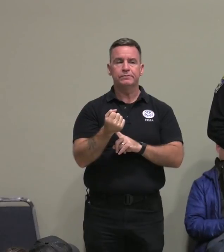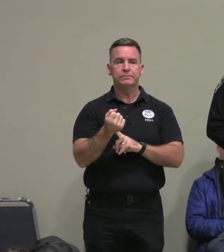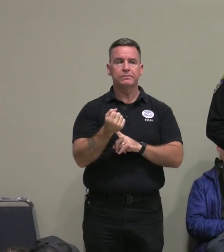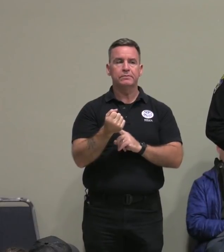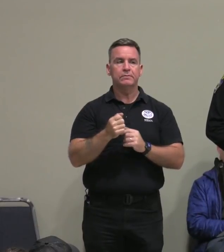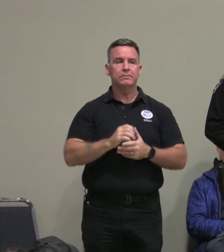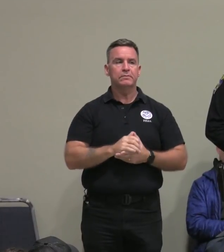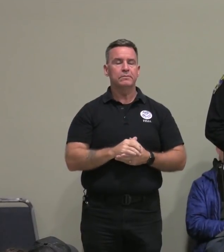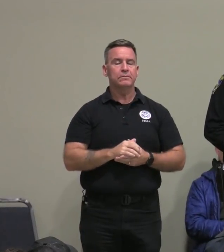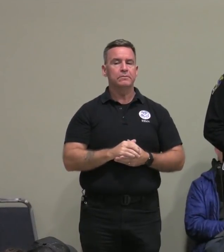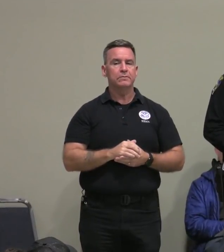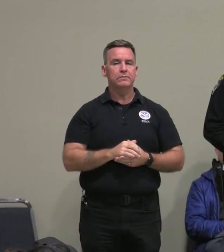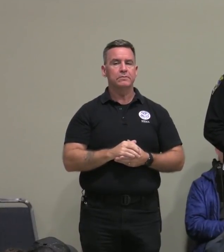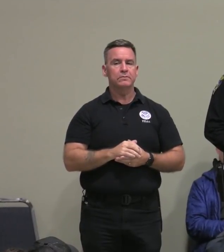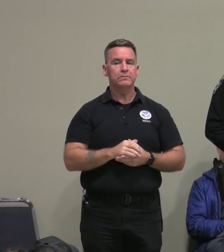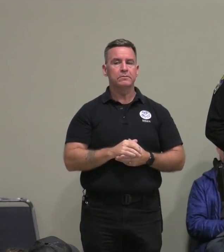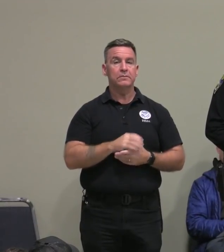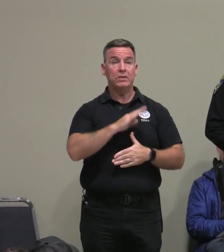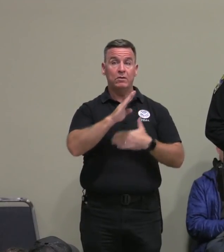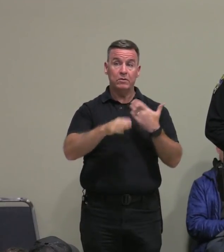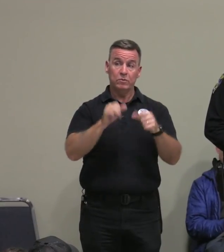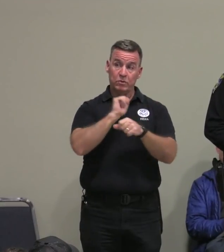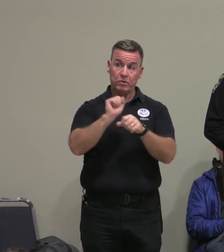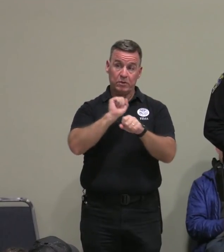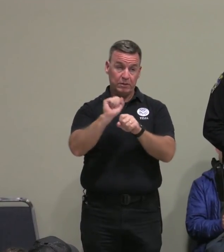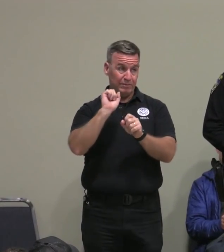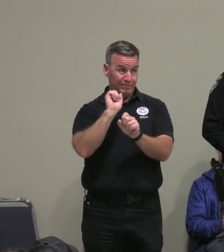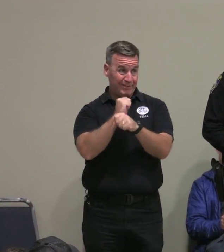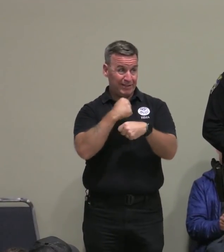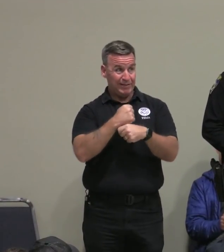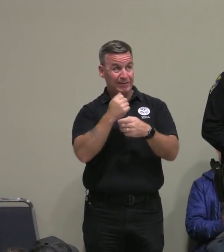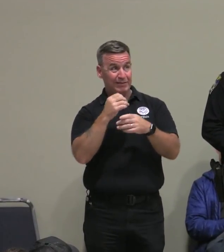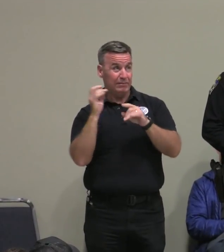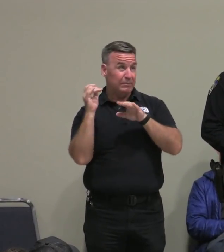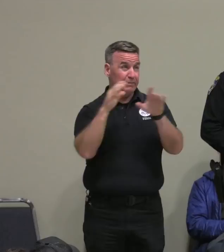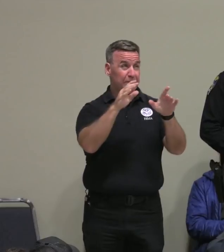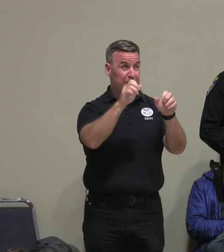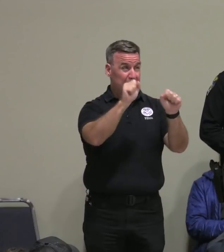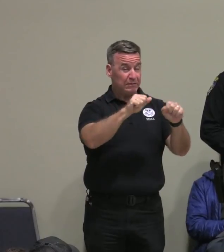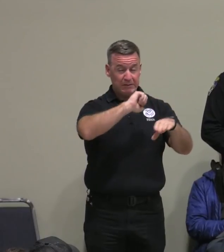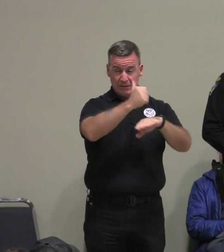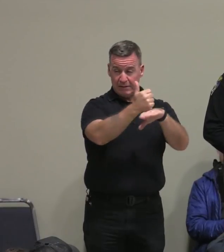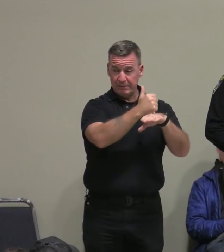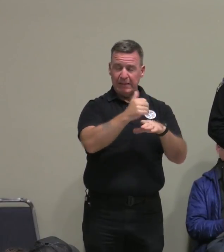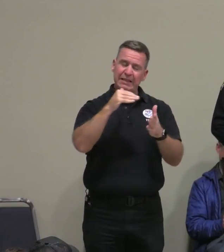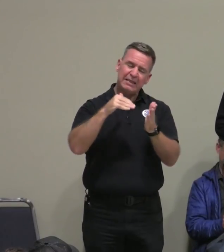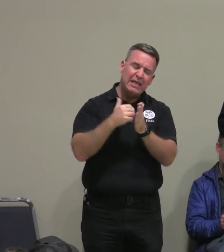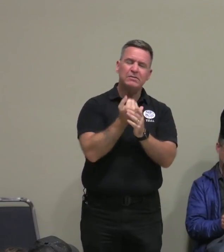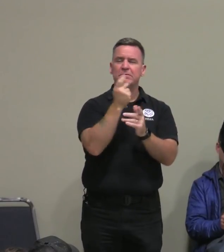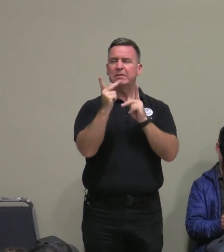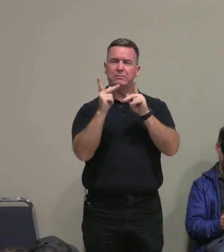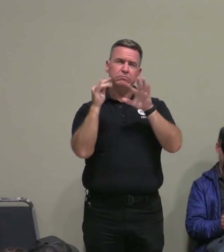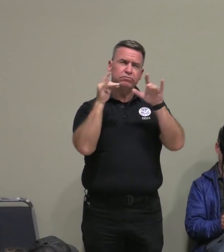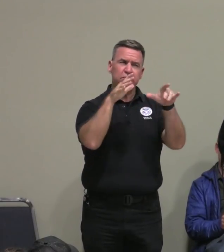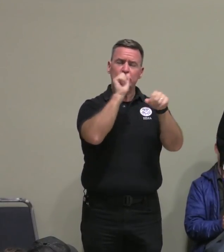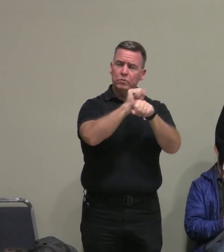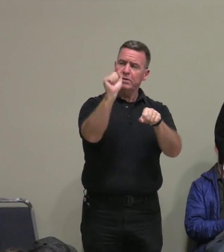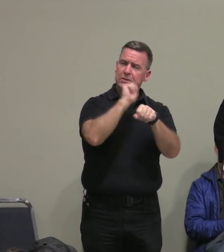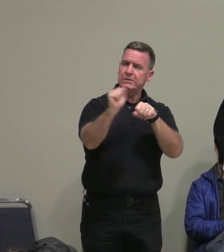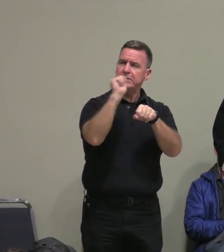all of the efforts towards making that happen are in place. There are thousands of people up there working.